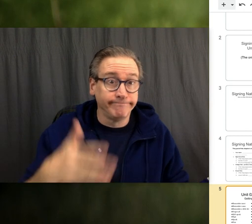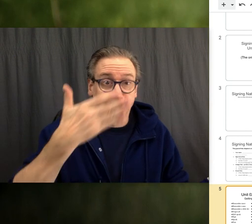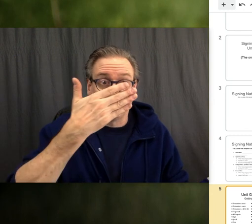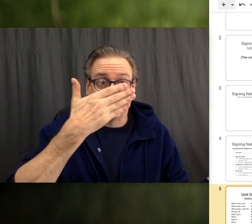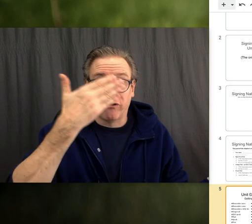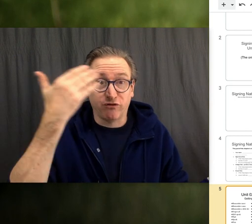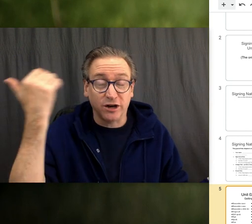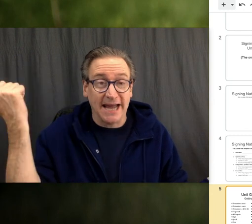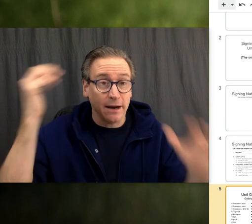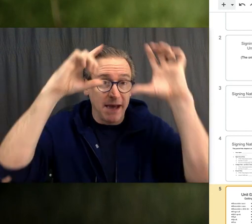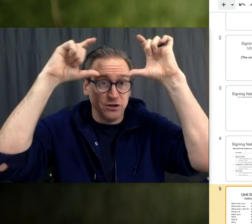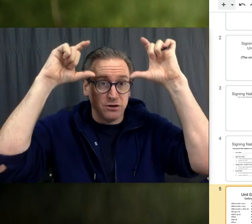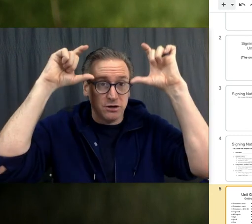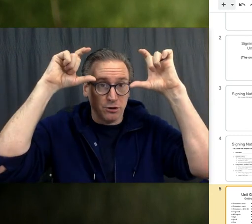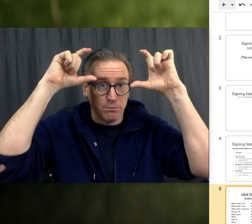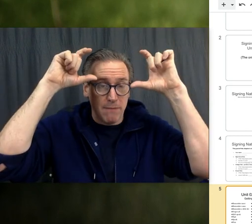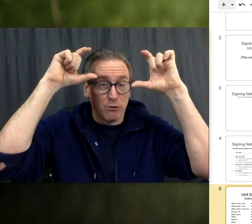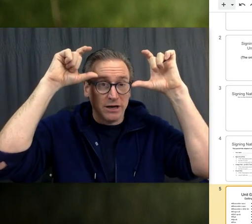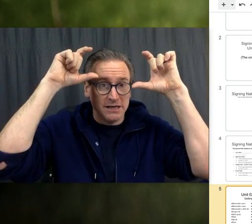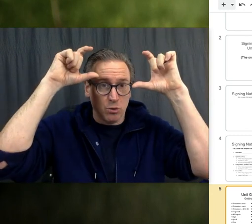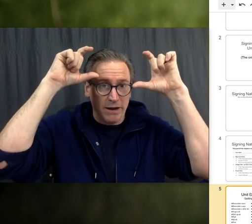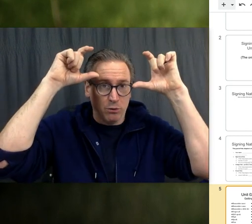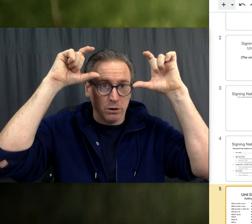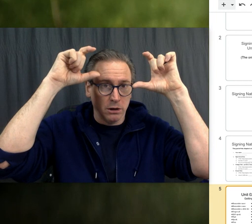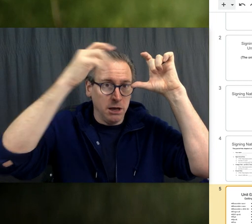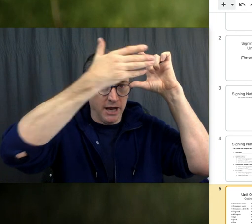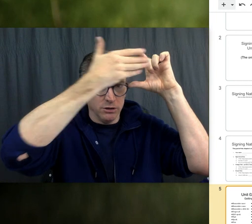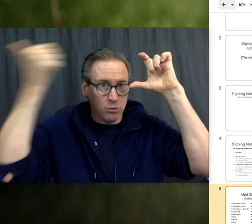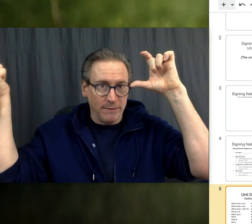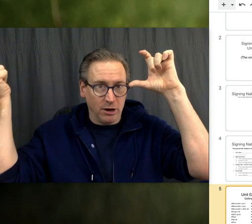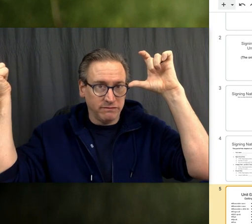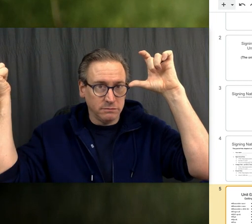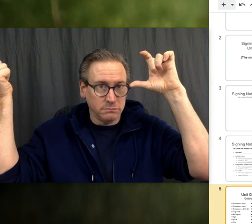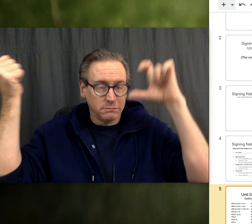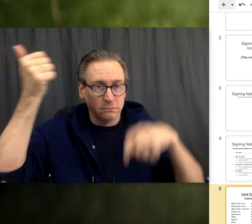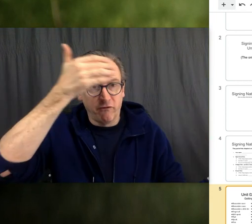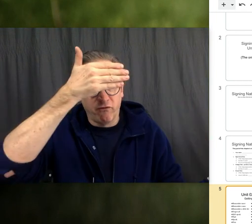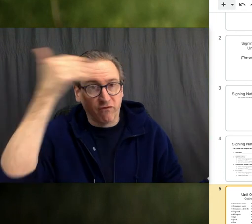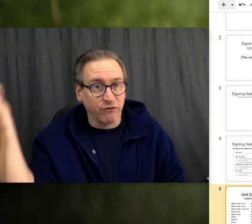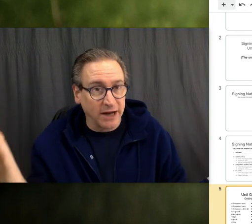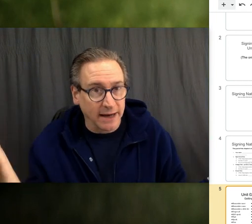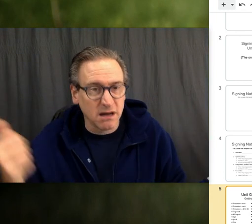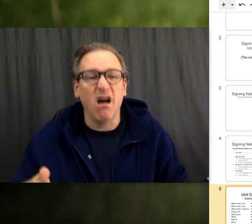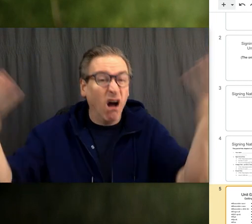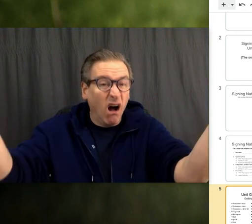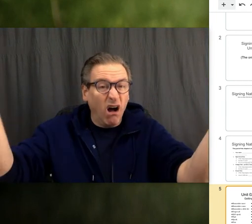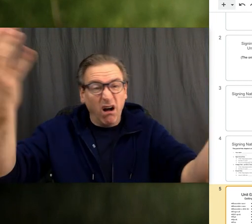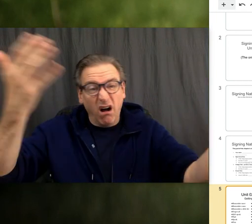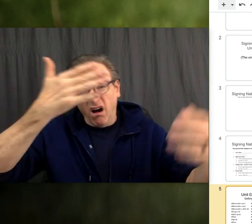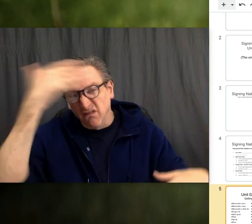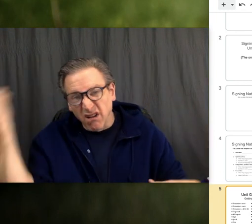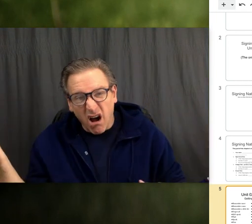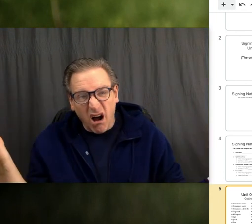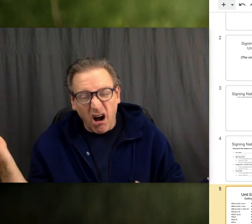or forget. Imagine your memory is a whiteboard, and you just wipe it off. Forget.